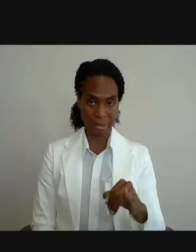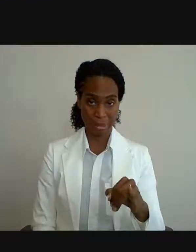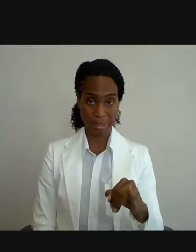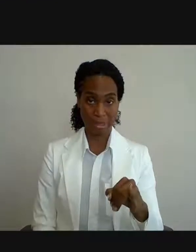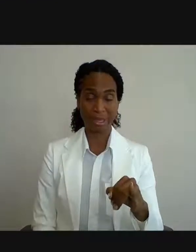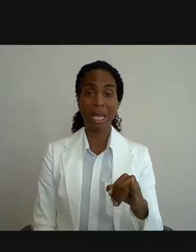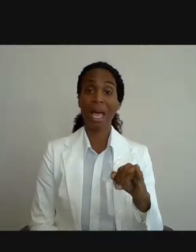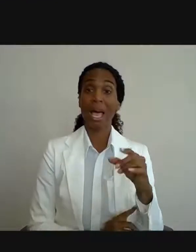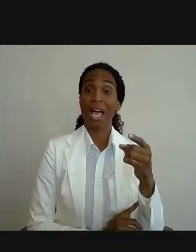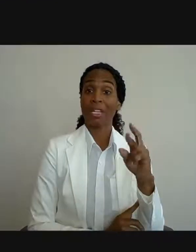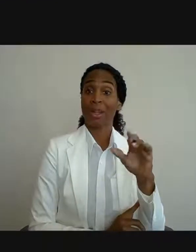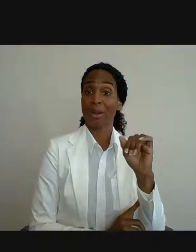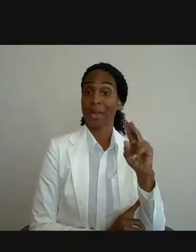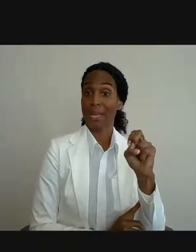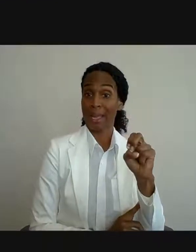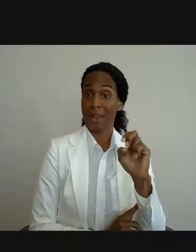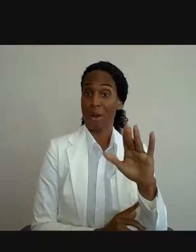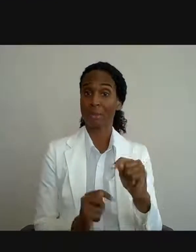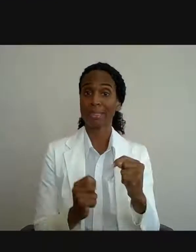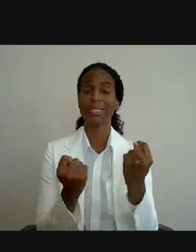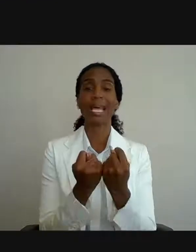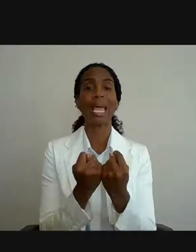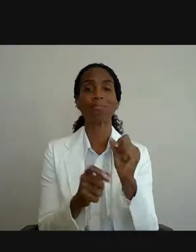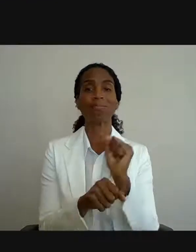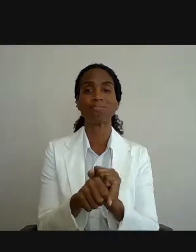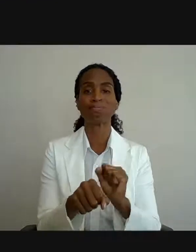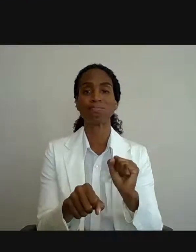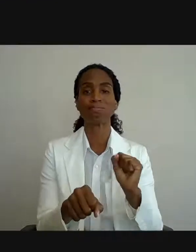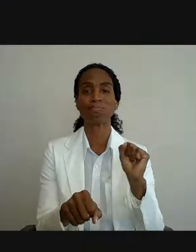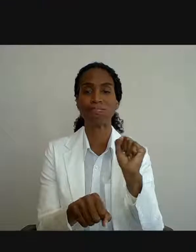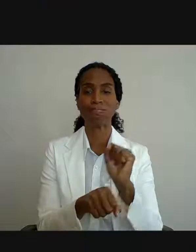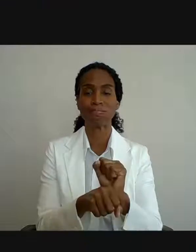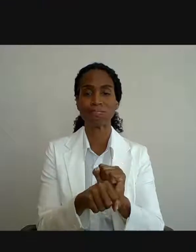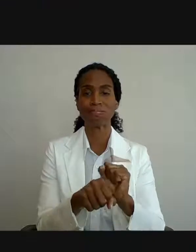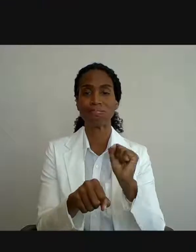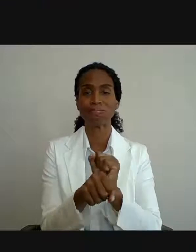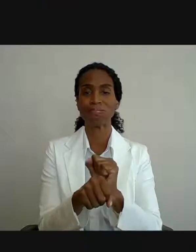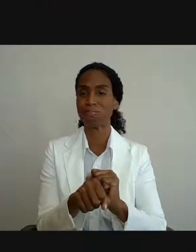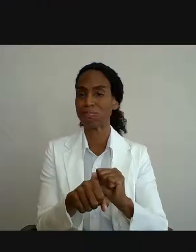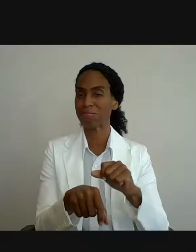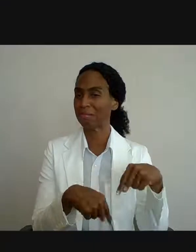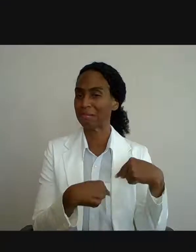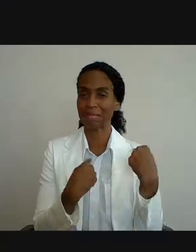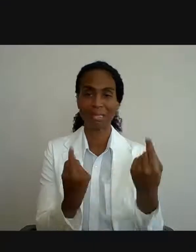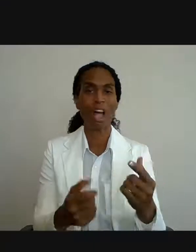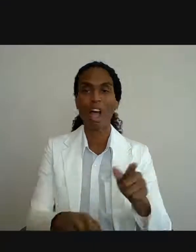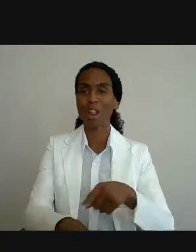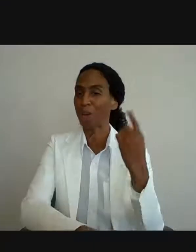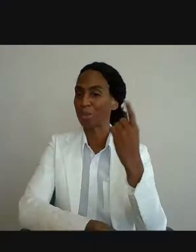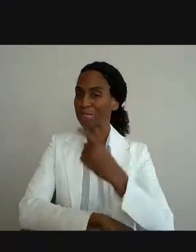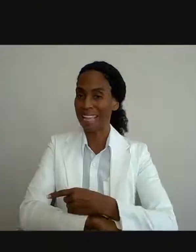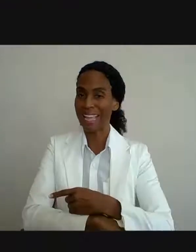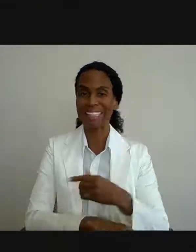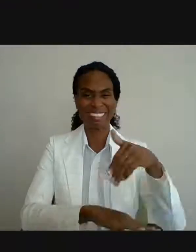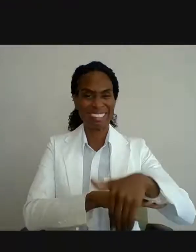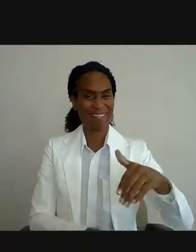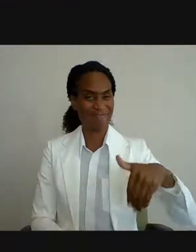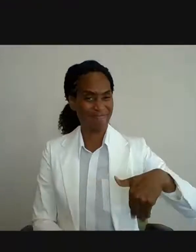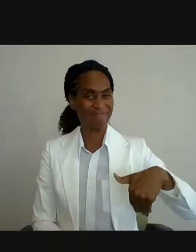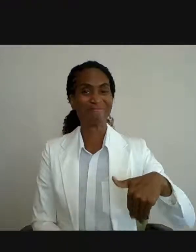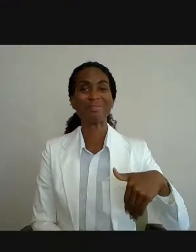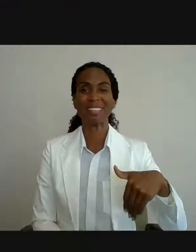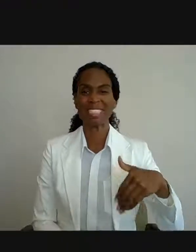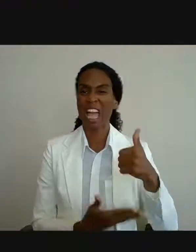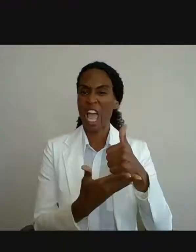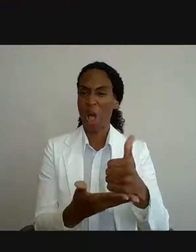Caine and her team have worked many, many long days and late nights to get us where